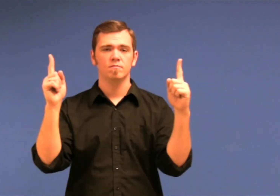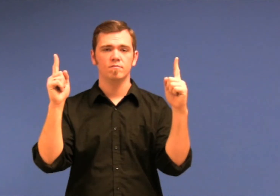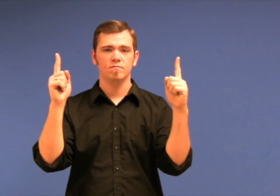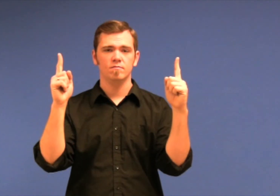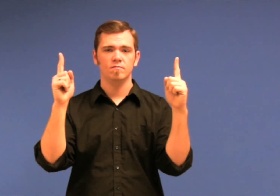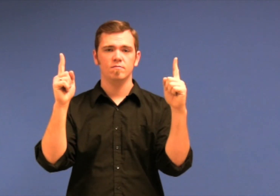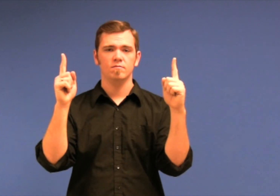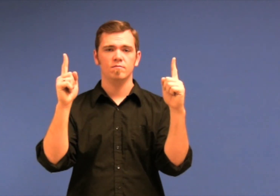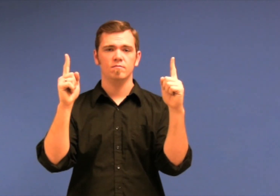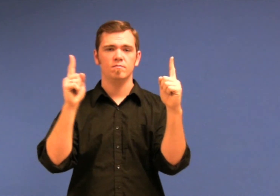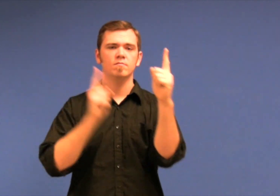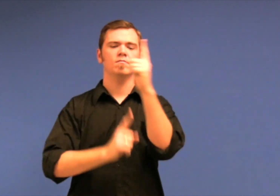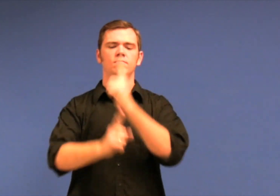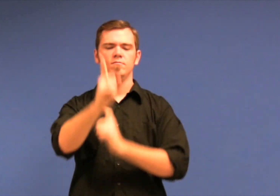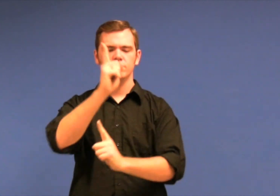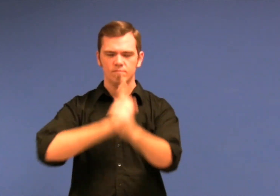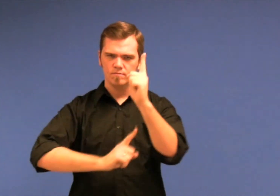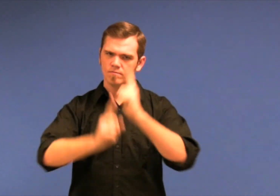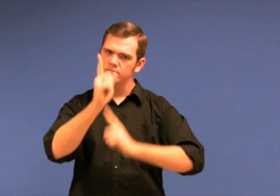you. So the sign for sign.